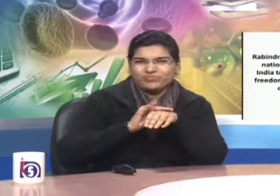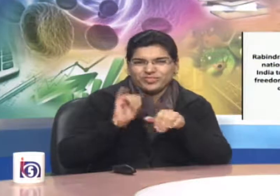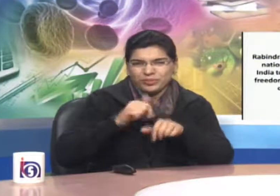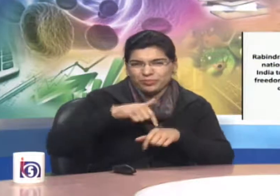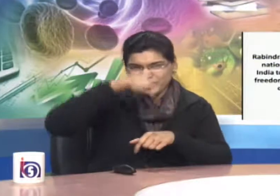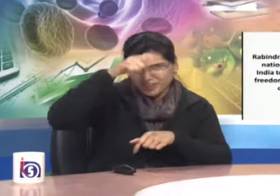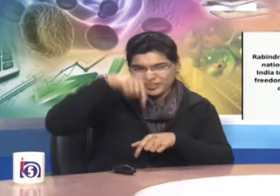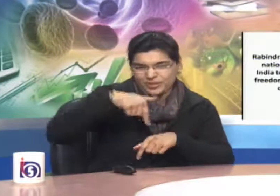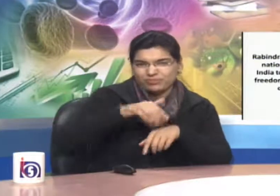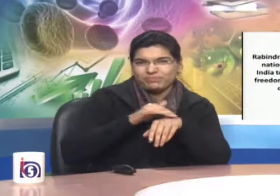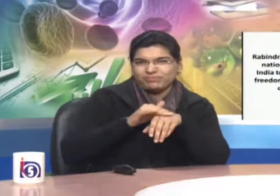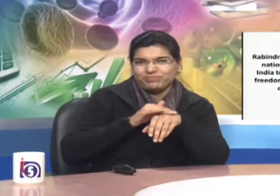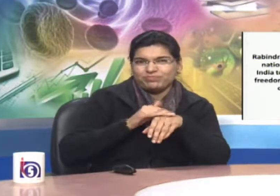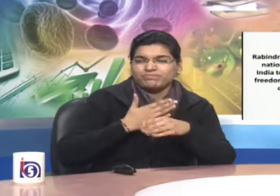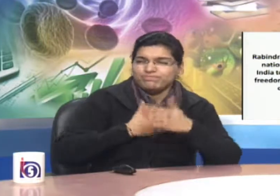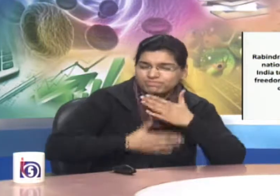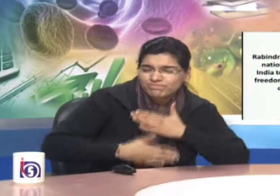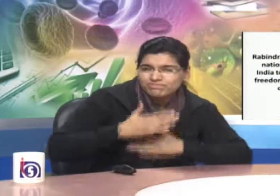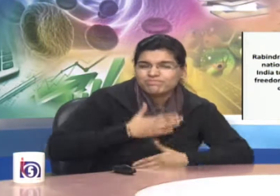freedom from slavery,